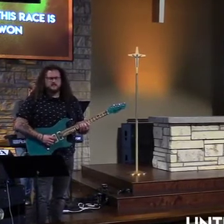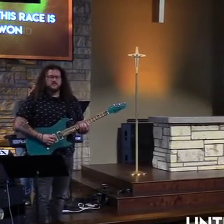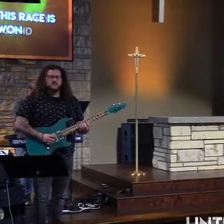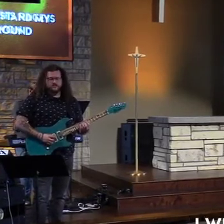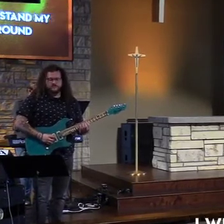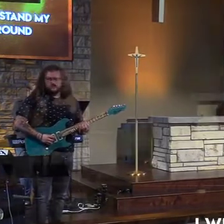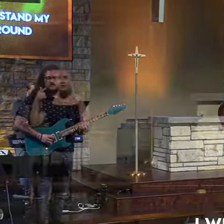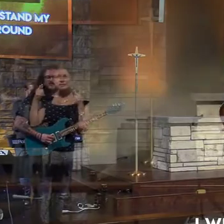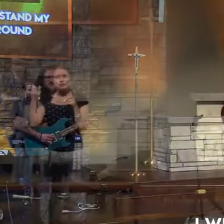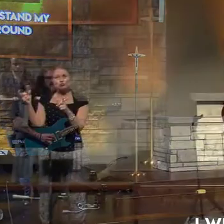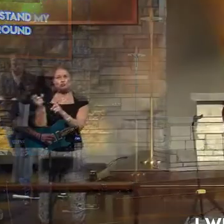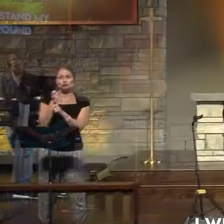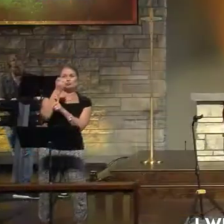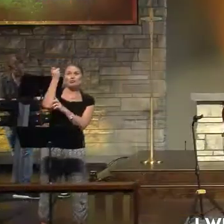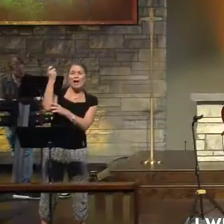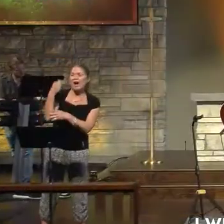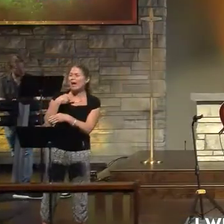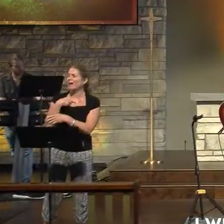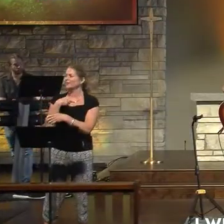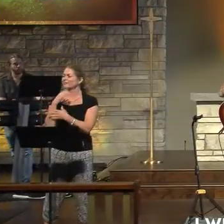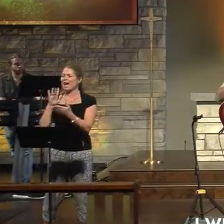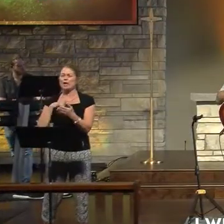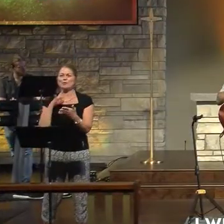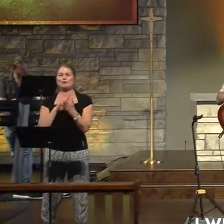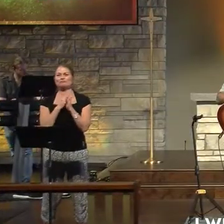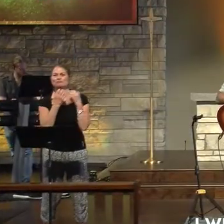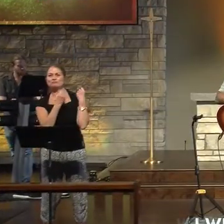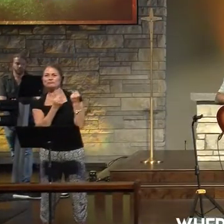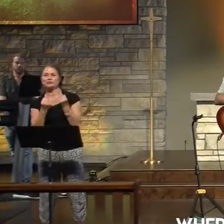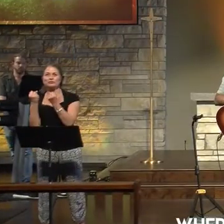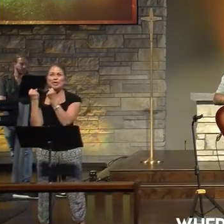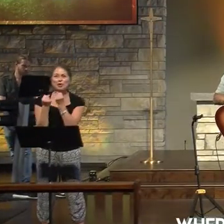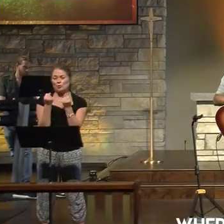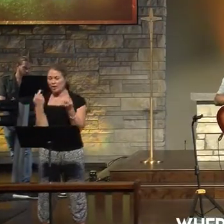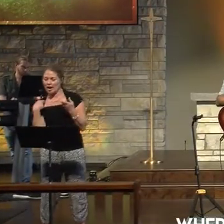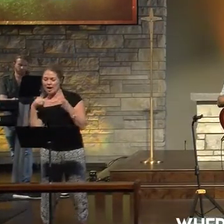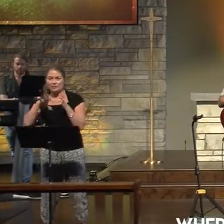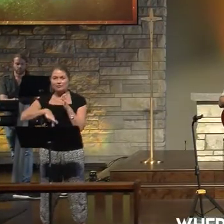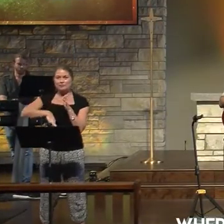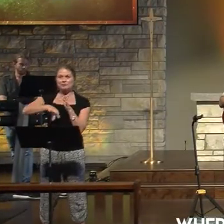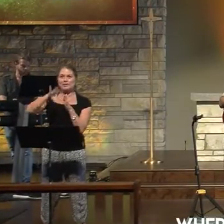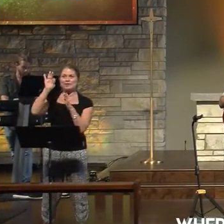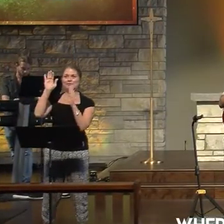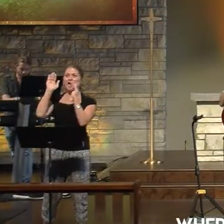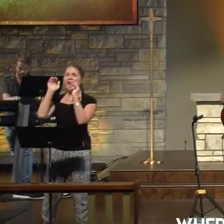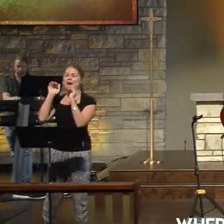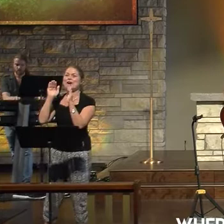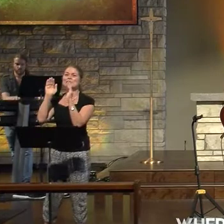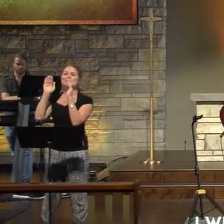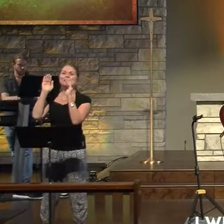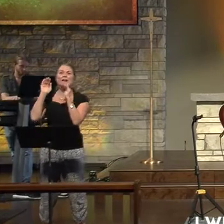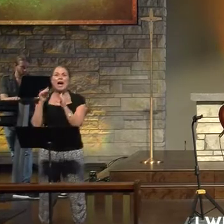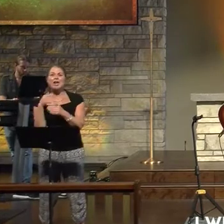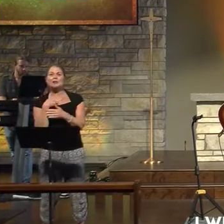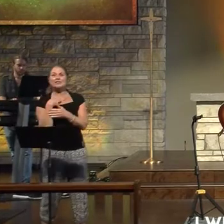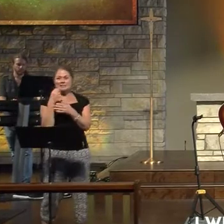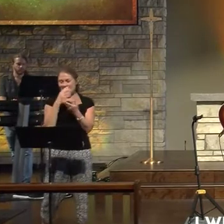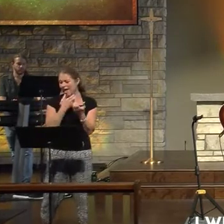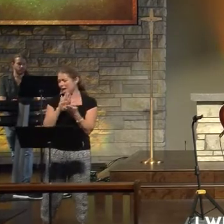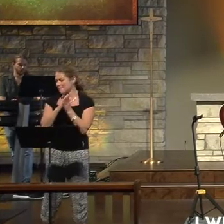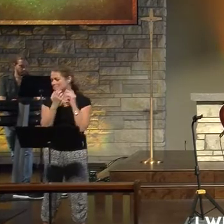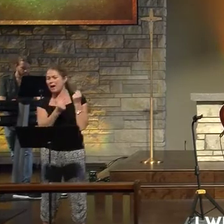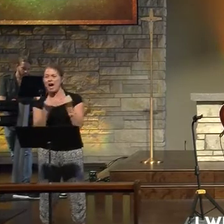race is won, I will stand my ground where hope can be found. I